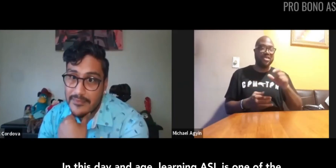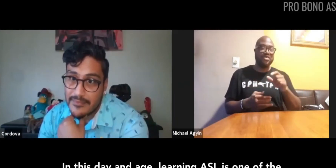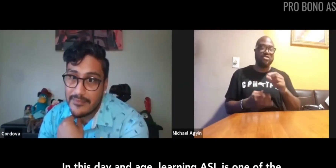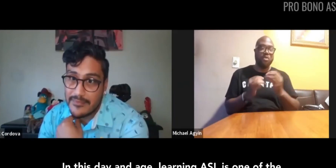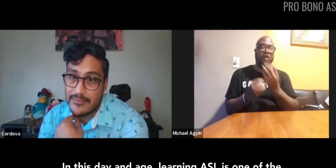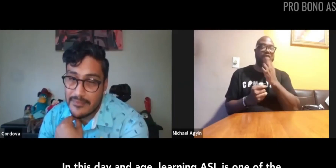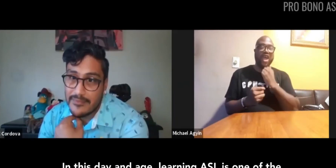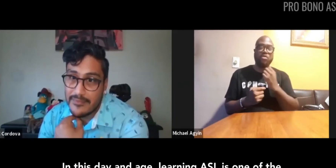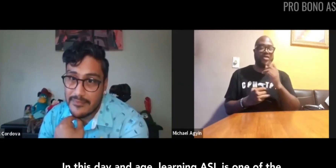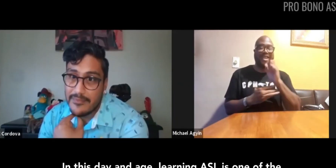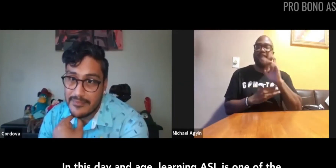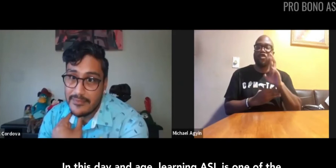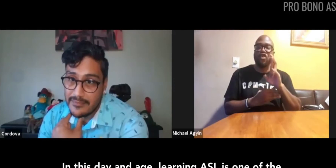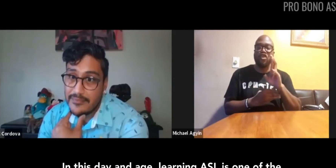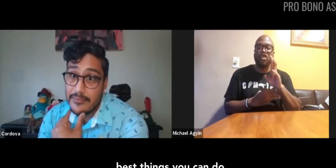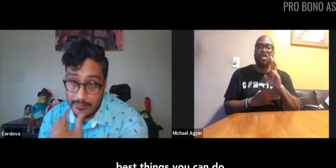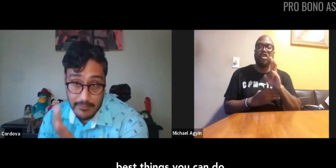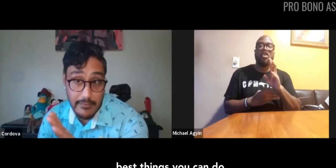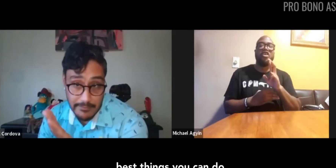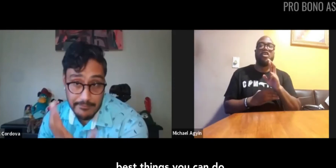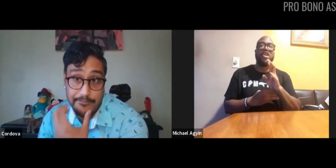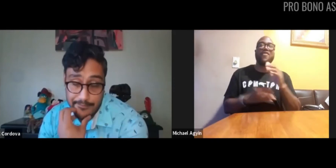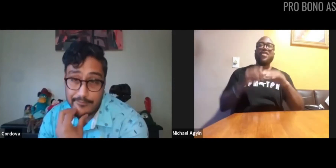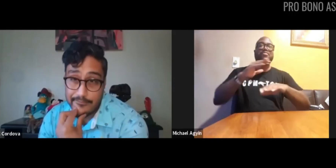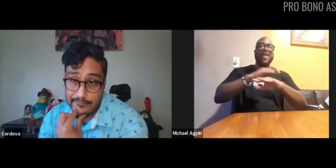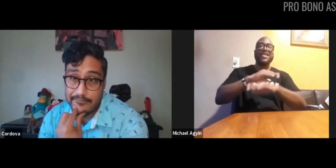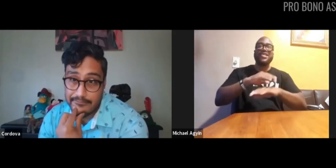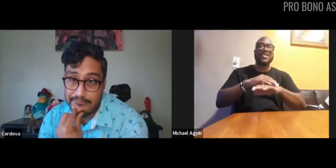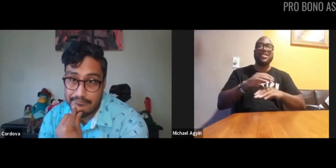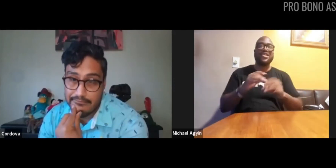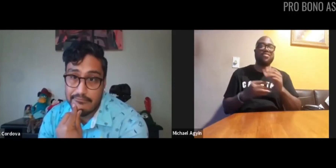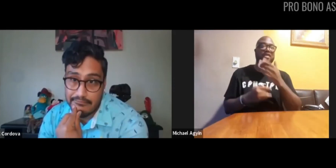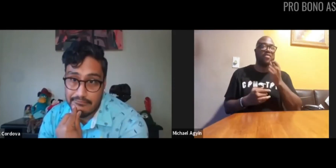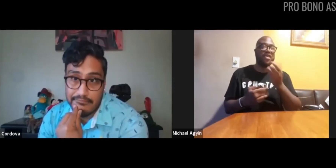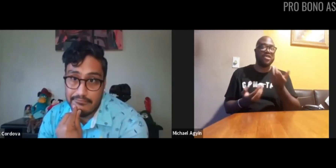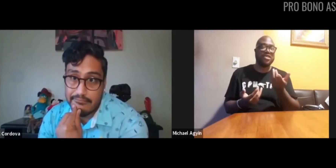In this day and age, learning ASL is one of the best things you can do.